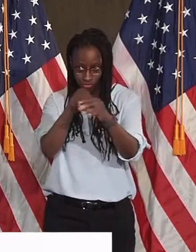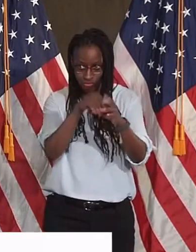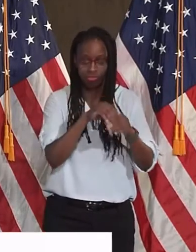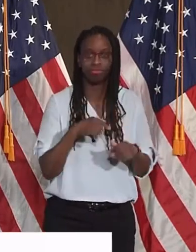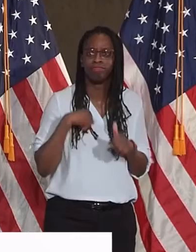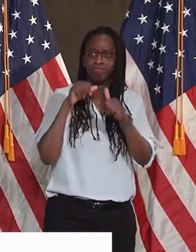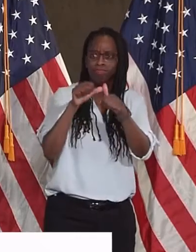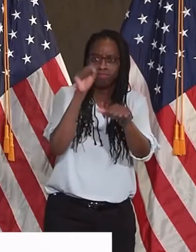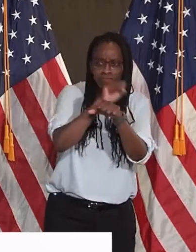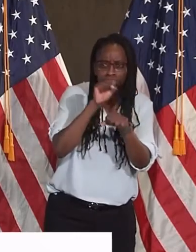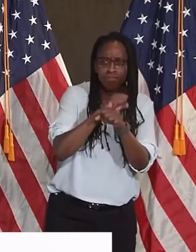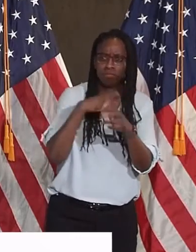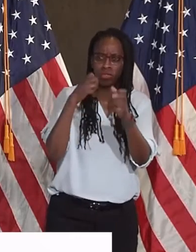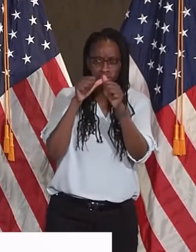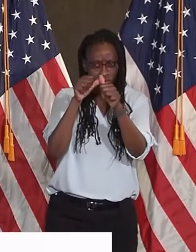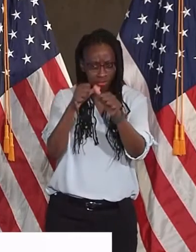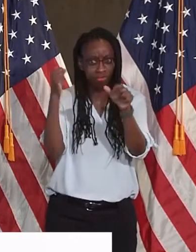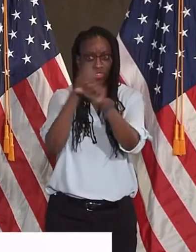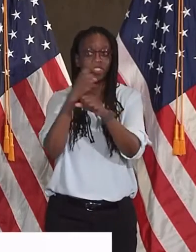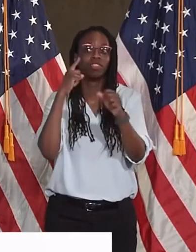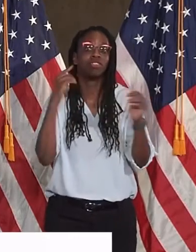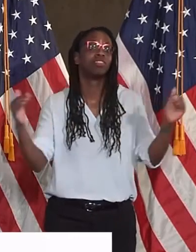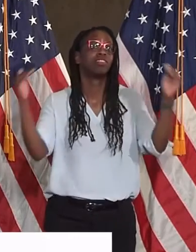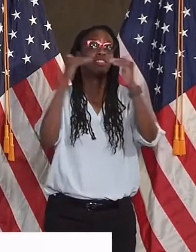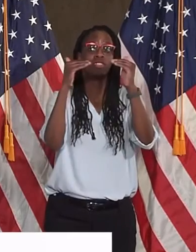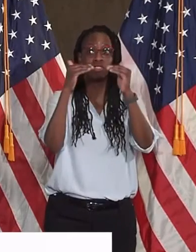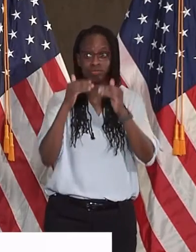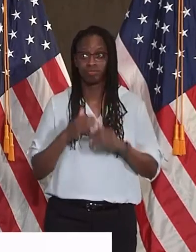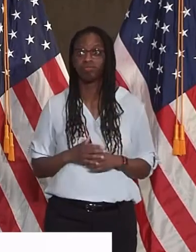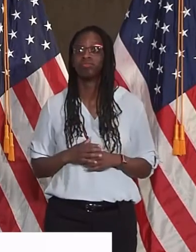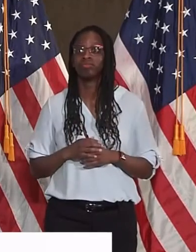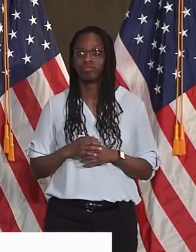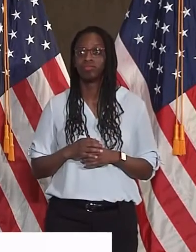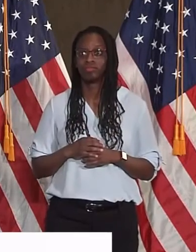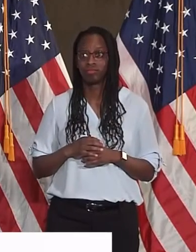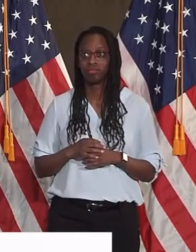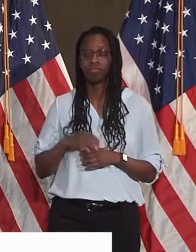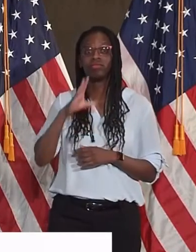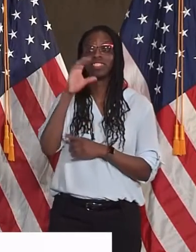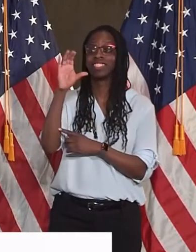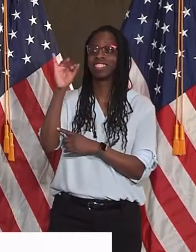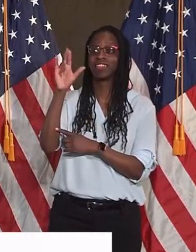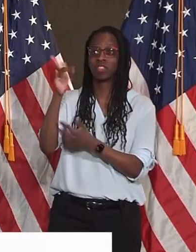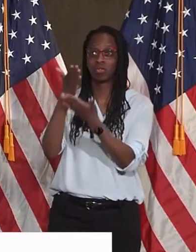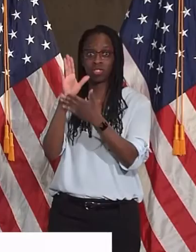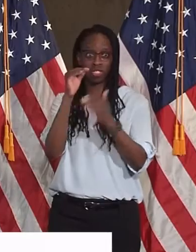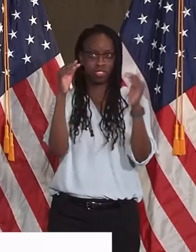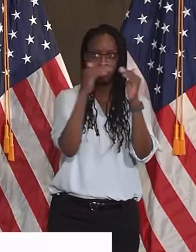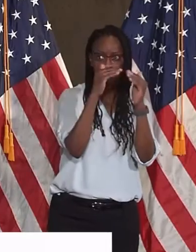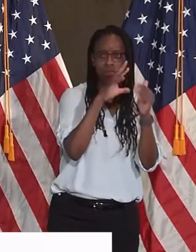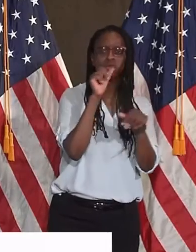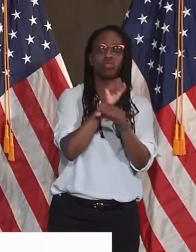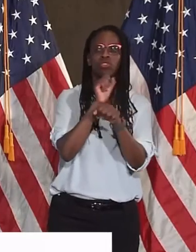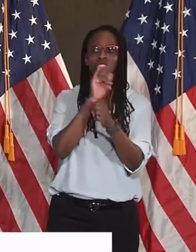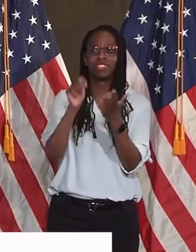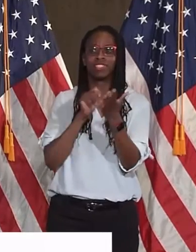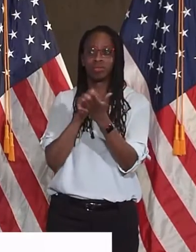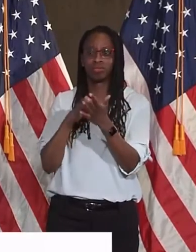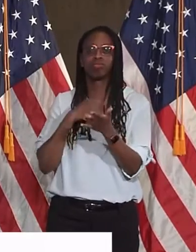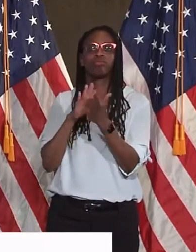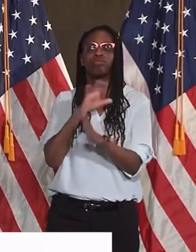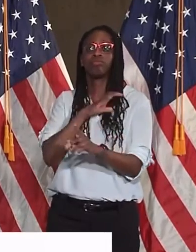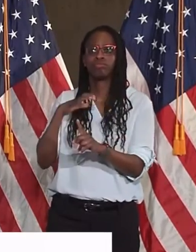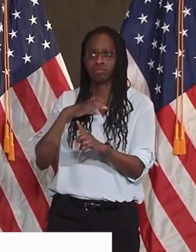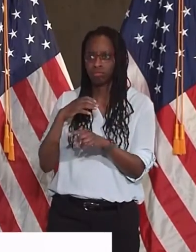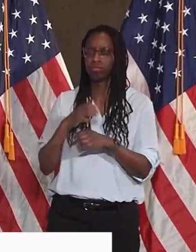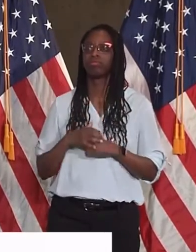and civil rights and was elected by my peers to serve as City Council President. And that, in turn, led